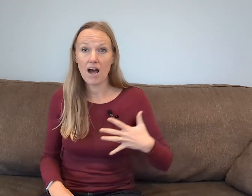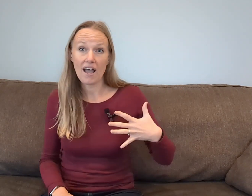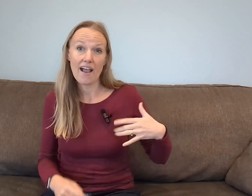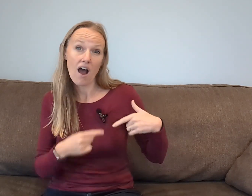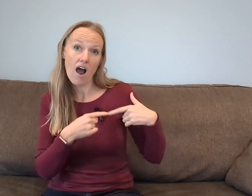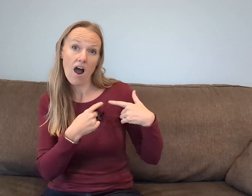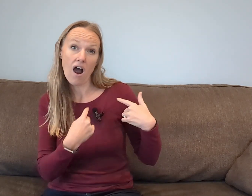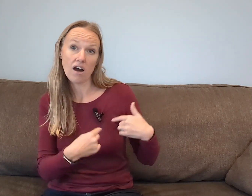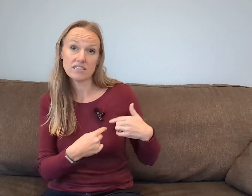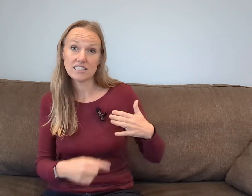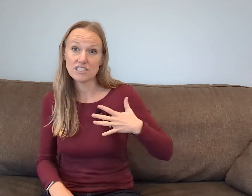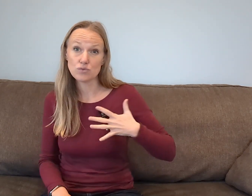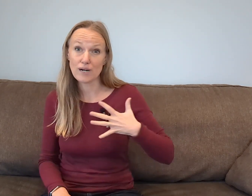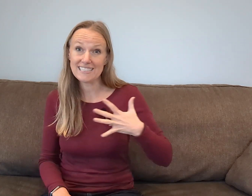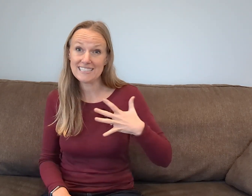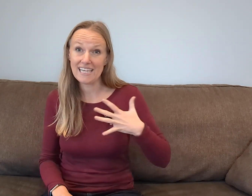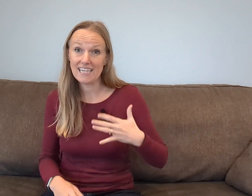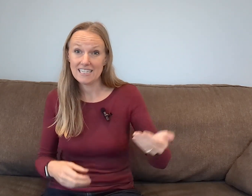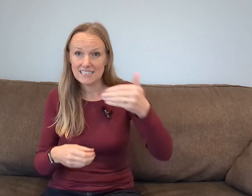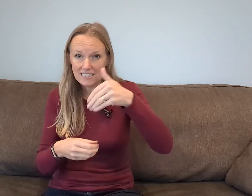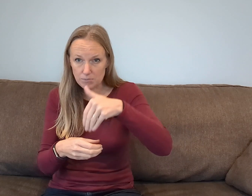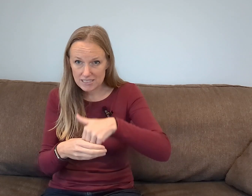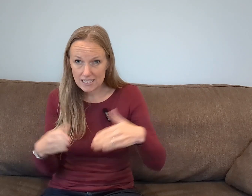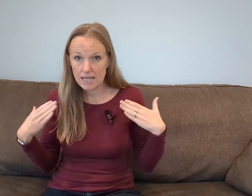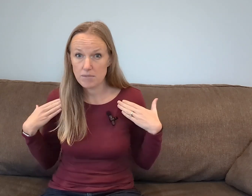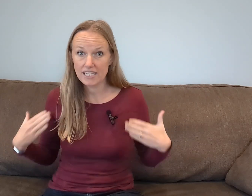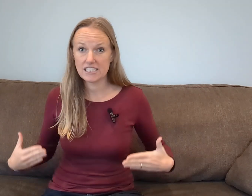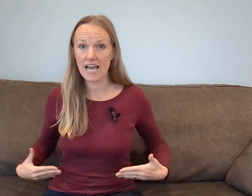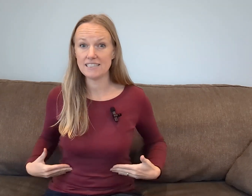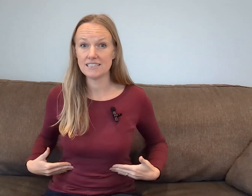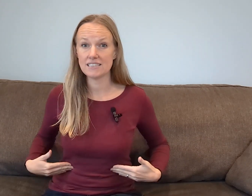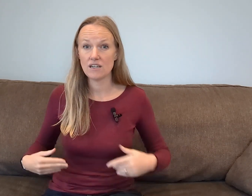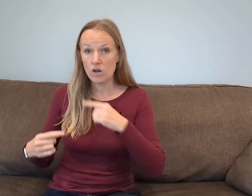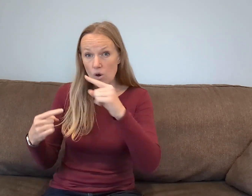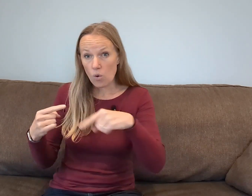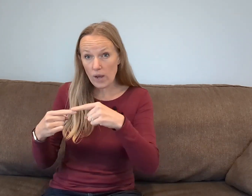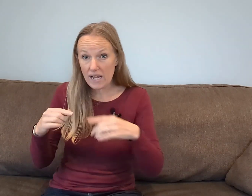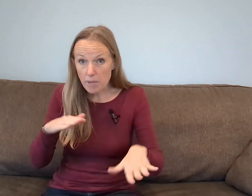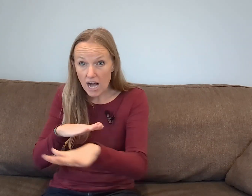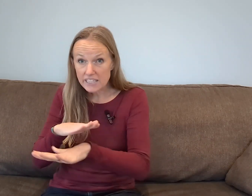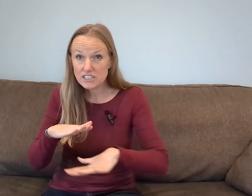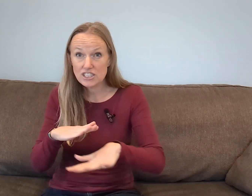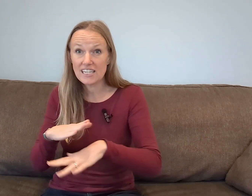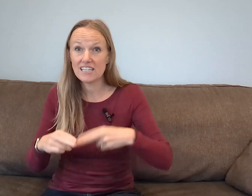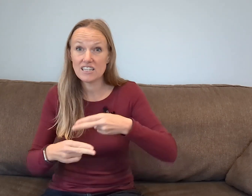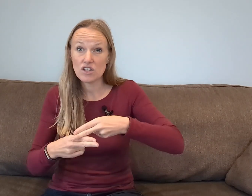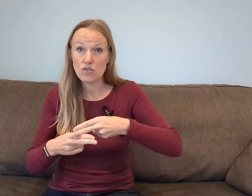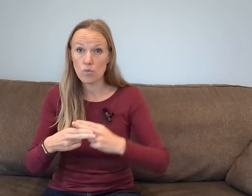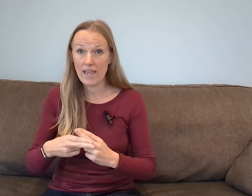my heart is racing deep inside my chest, when I'm underneath the